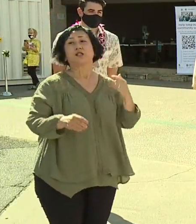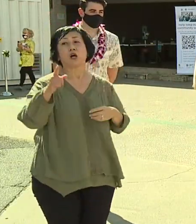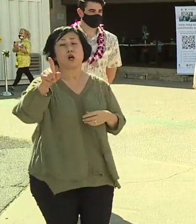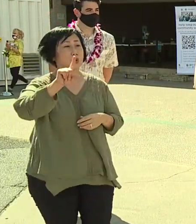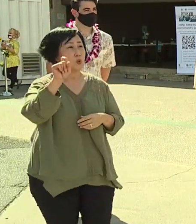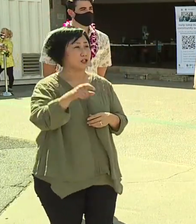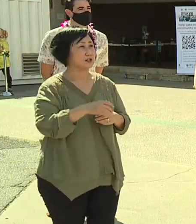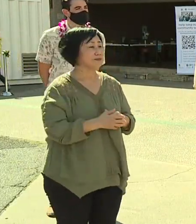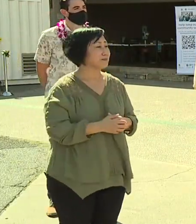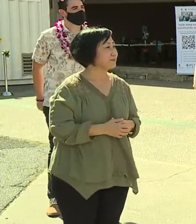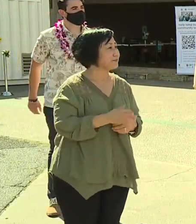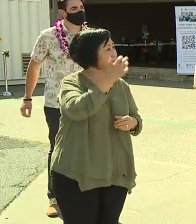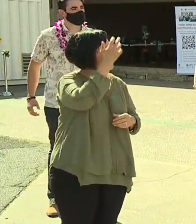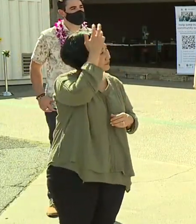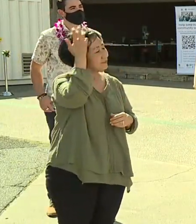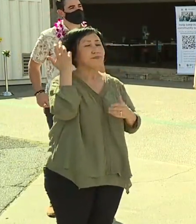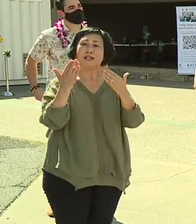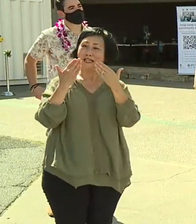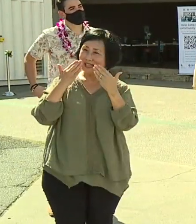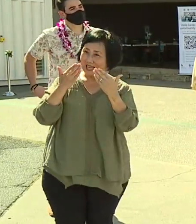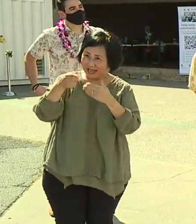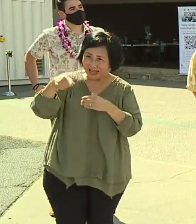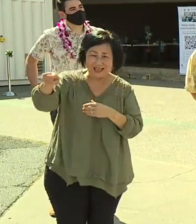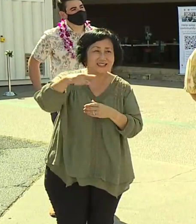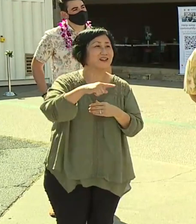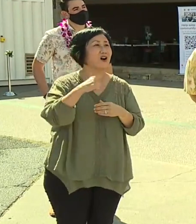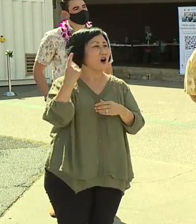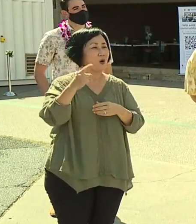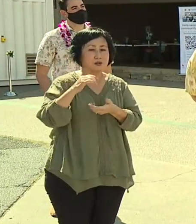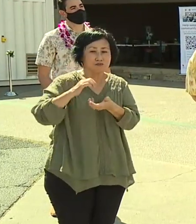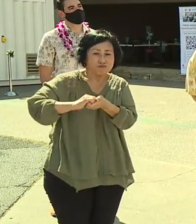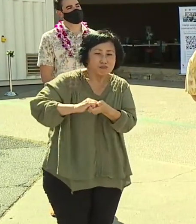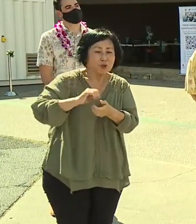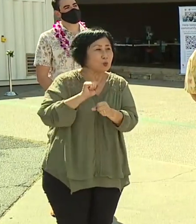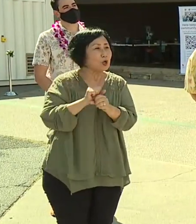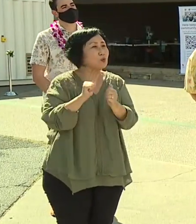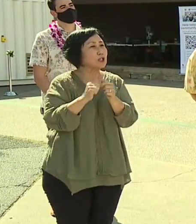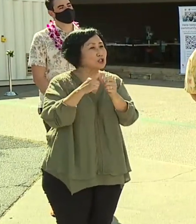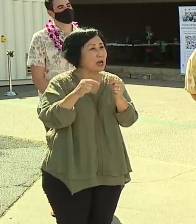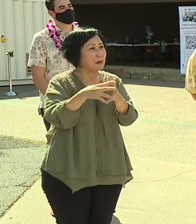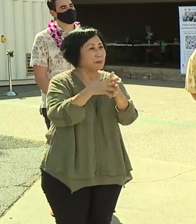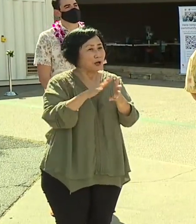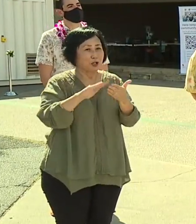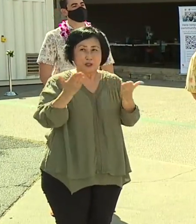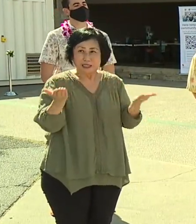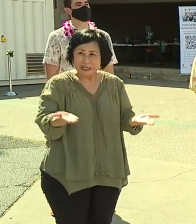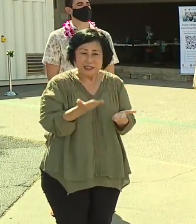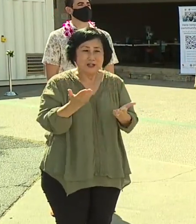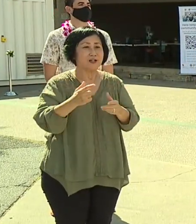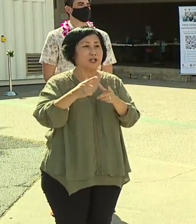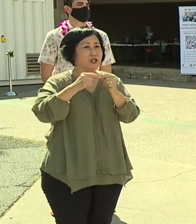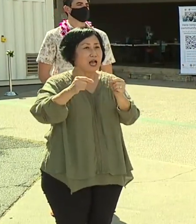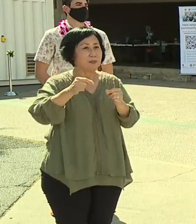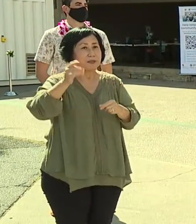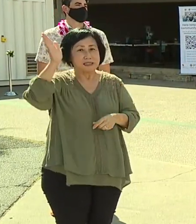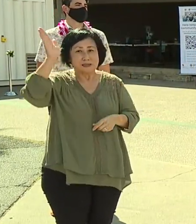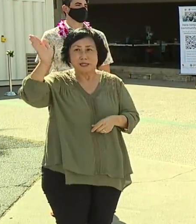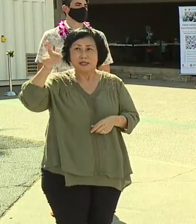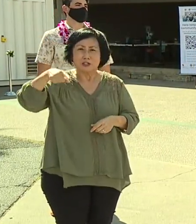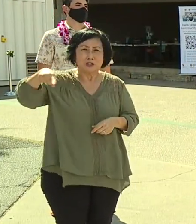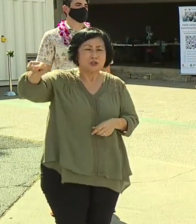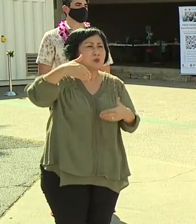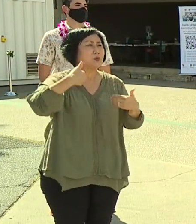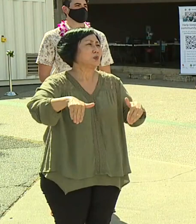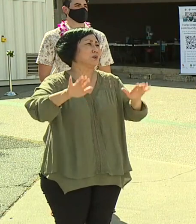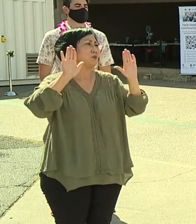the question comes from Keizu, and we want to thank them for always working with our Japanese American community here, our Japanese speakers. You do so much,